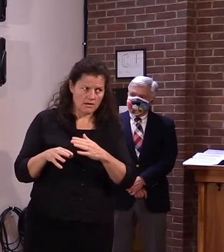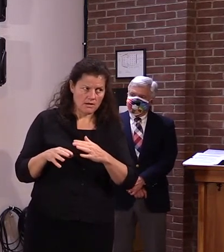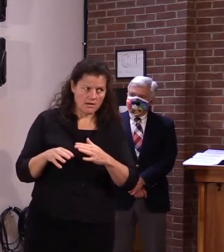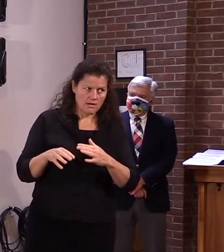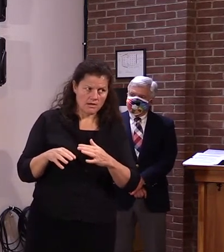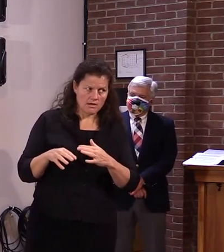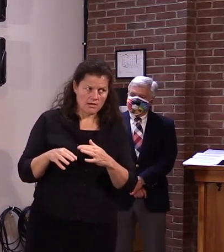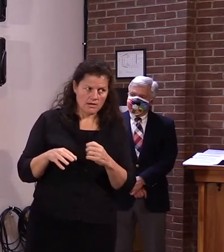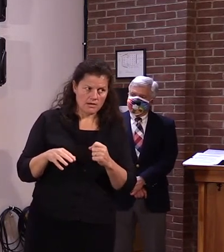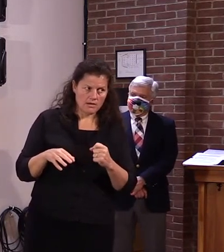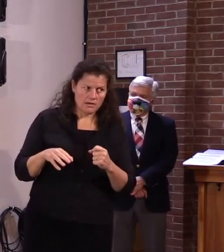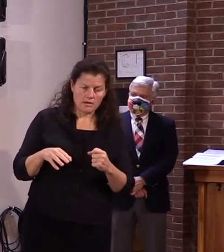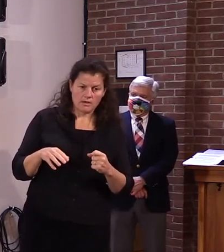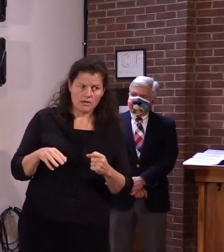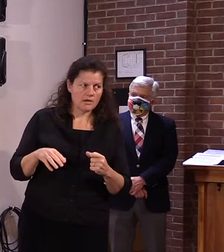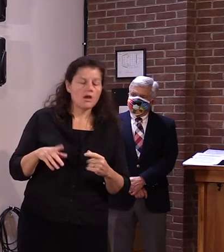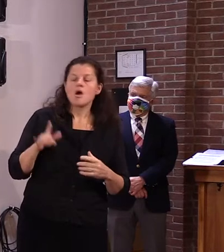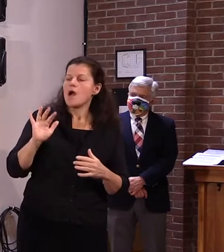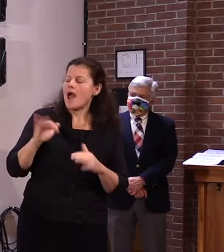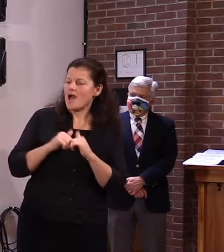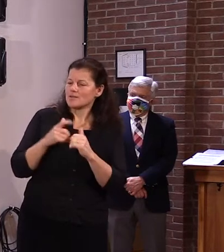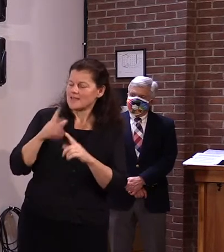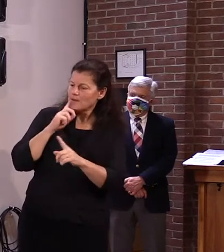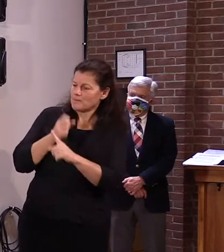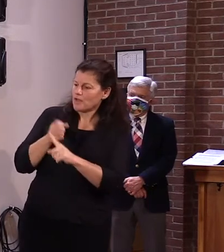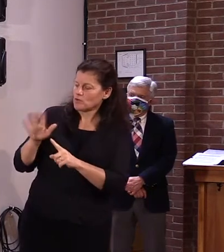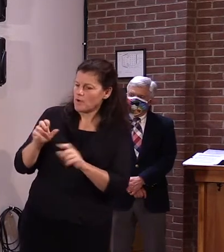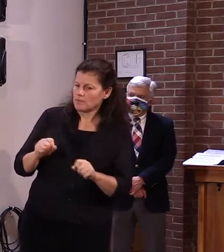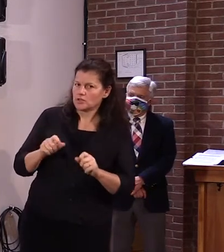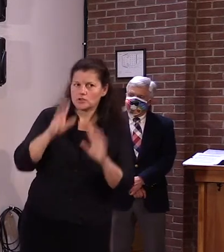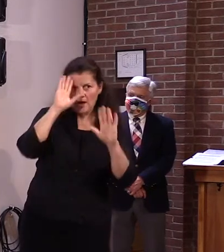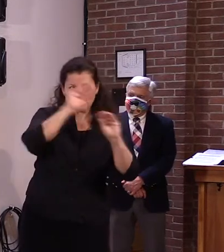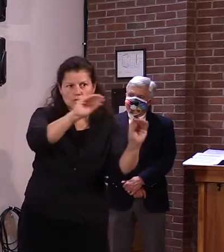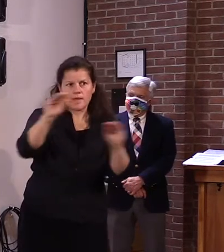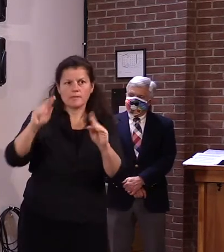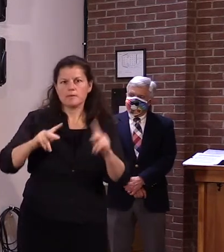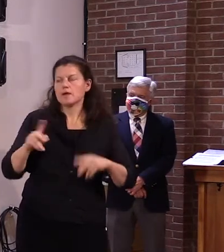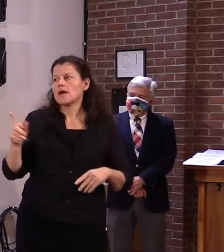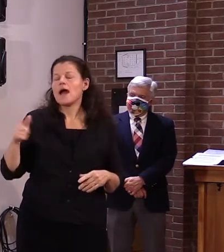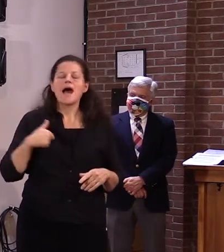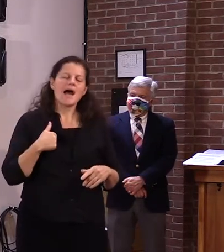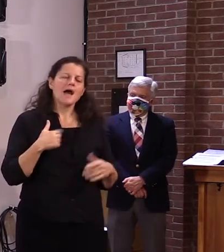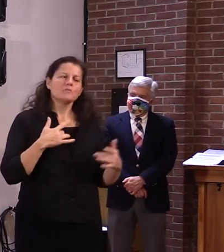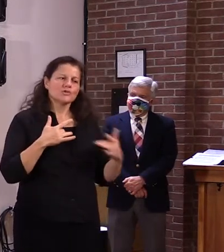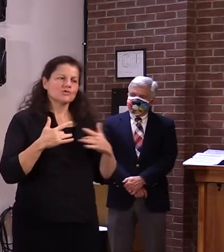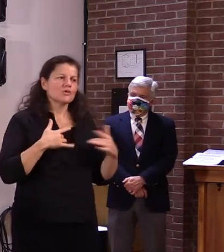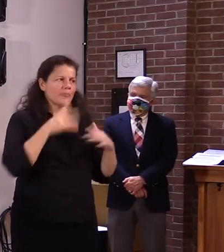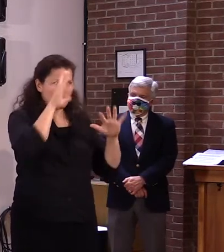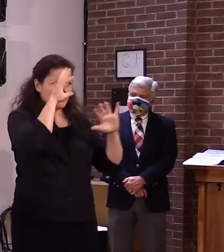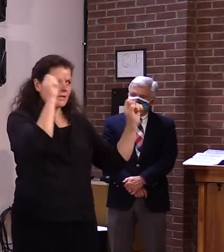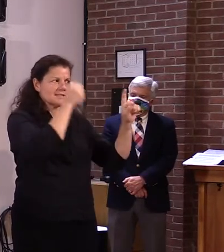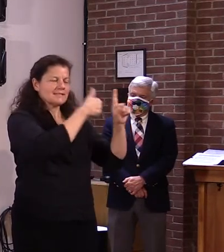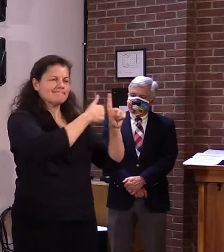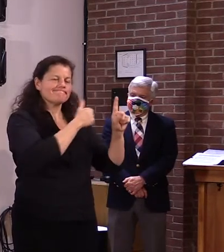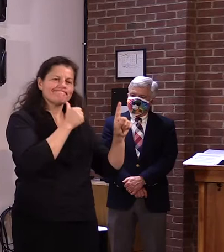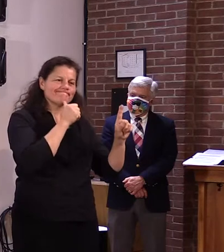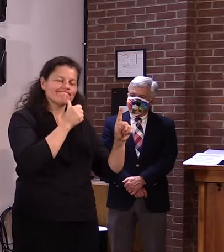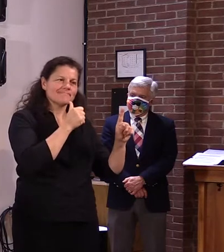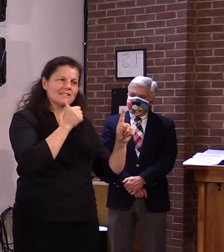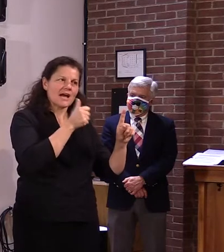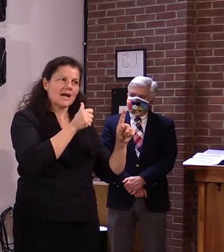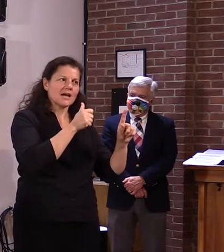Thank you, Eric. I continue to be concerned about the president's lack of leadership, particularly in this area